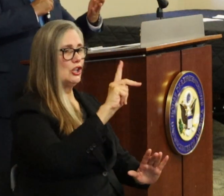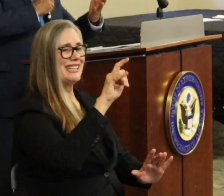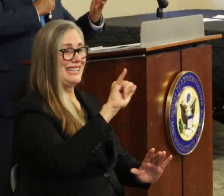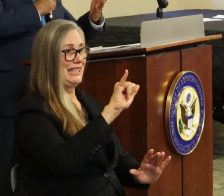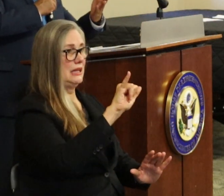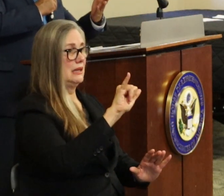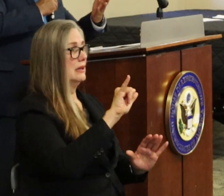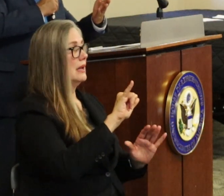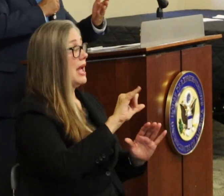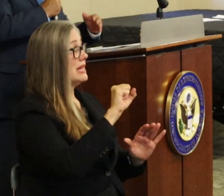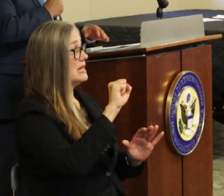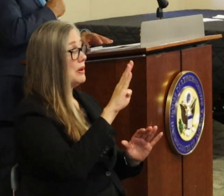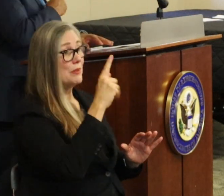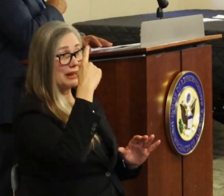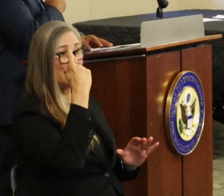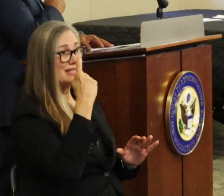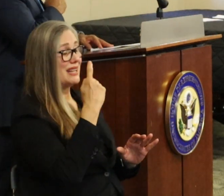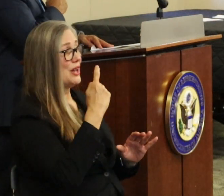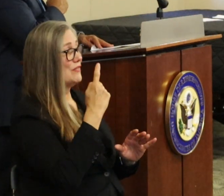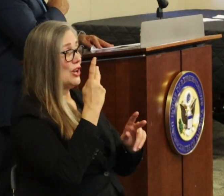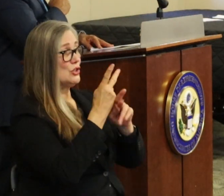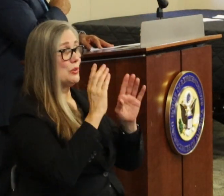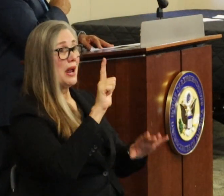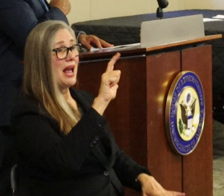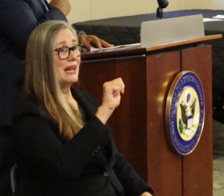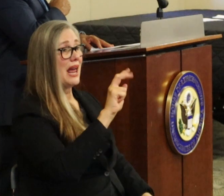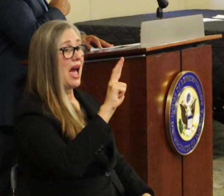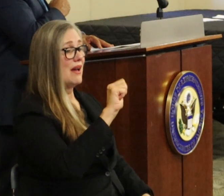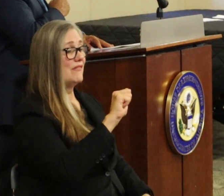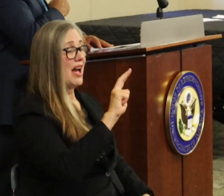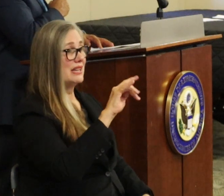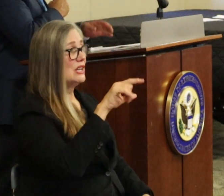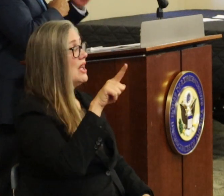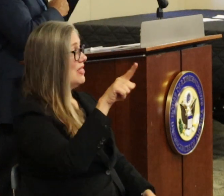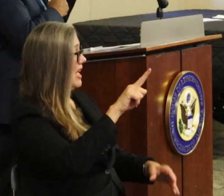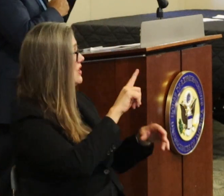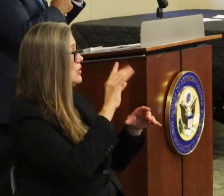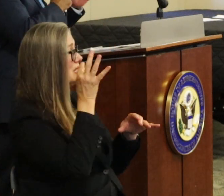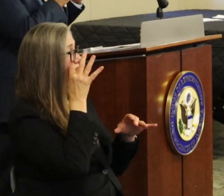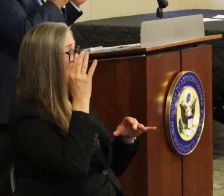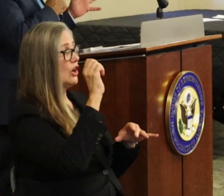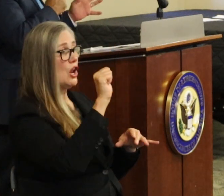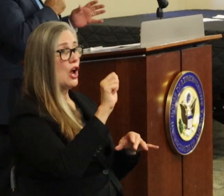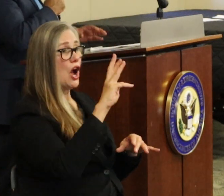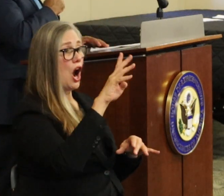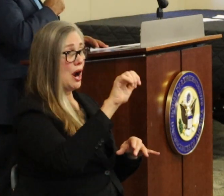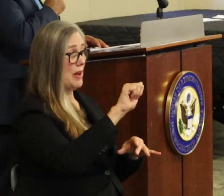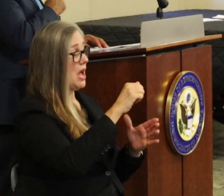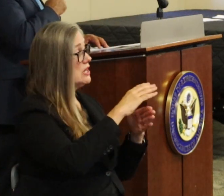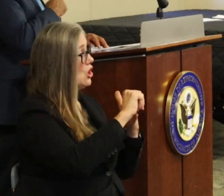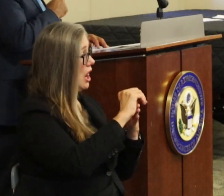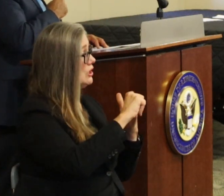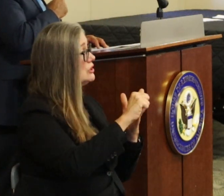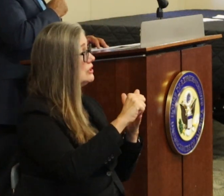thanks to Supervisor Lavanino, they used some of those federal ARPA dollars as part of a broader project